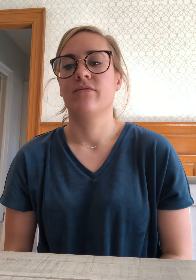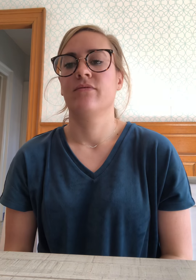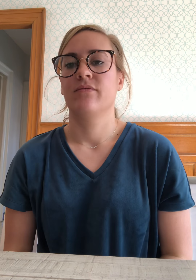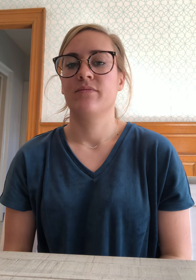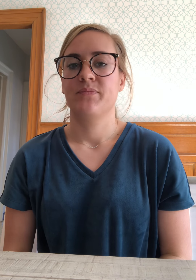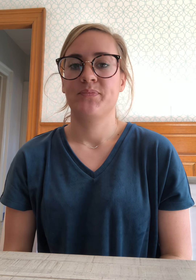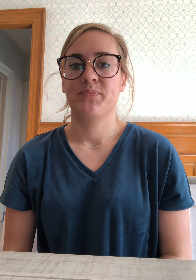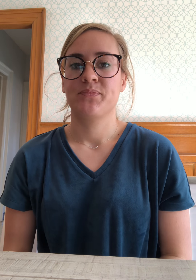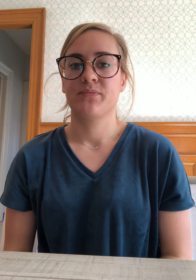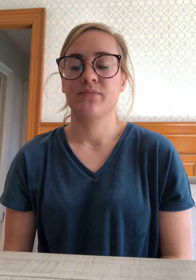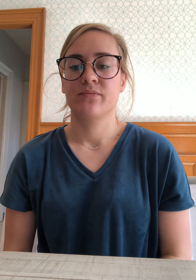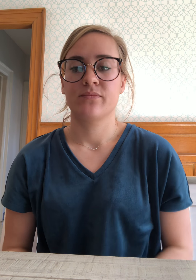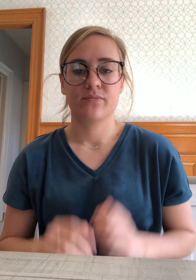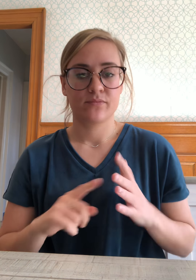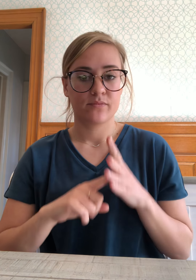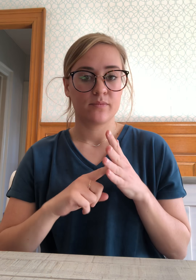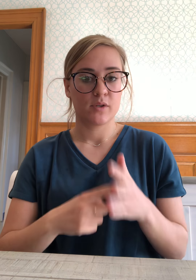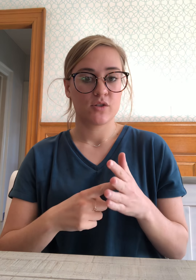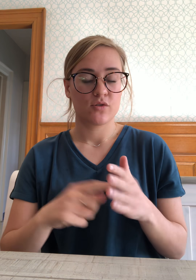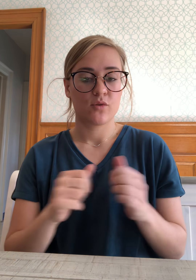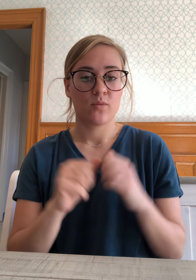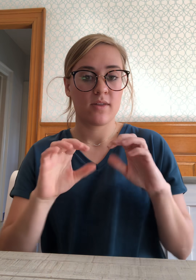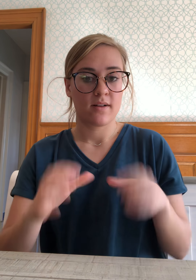So let's start with class 1, type 1.